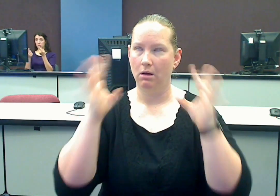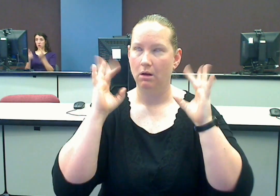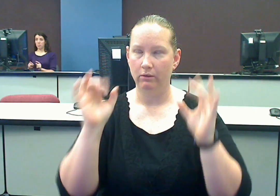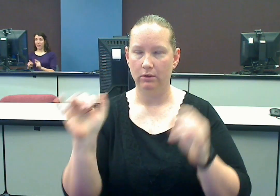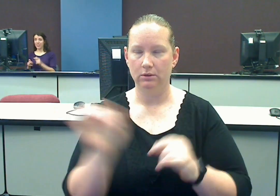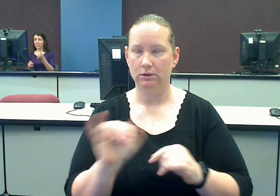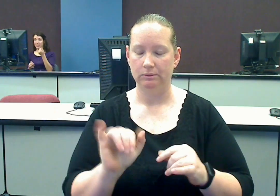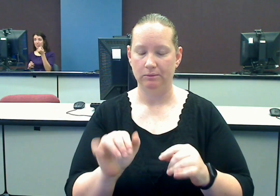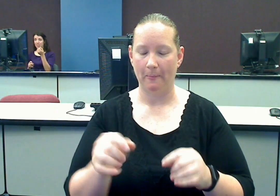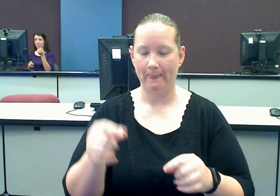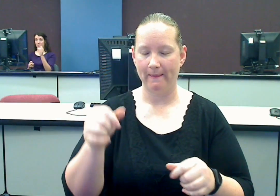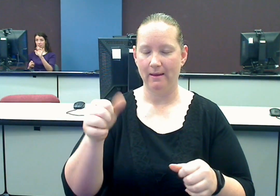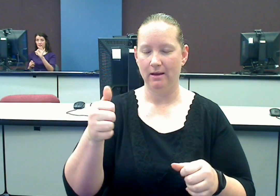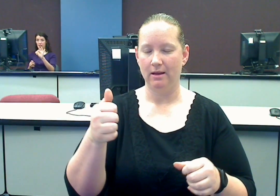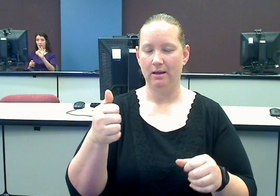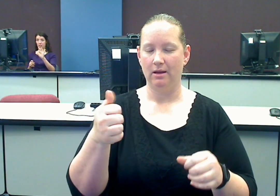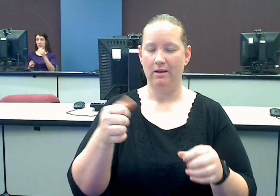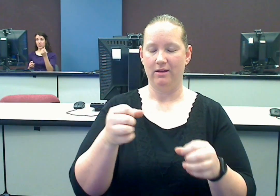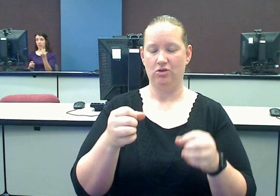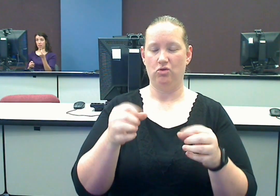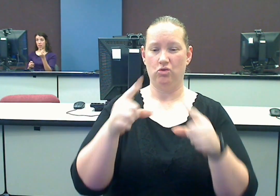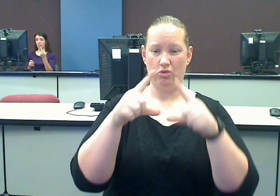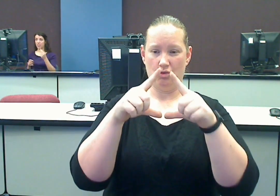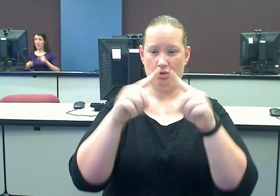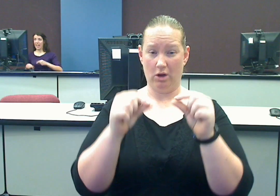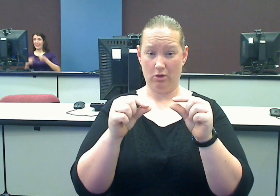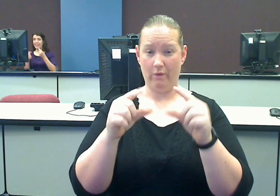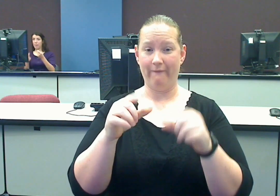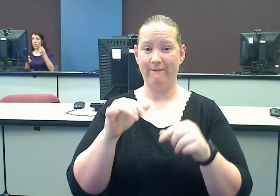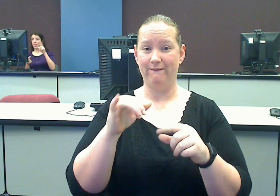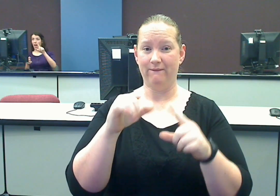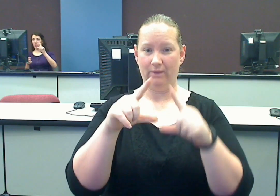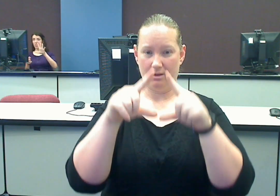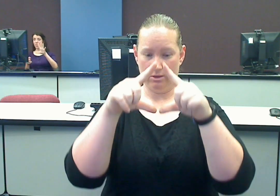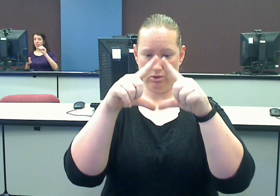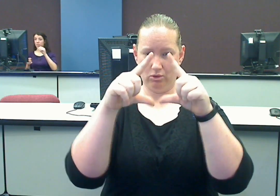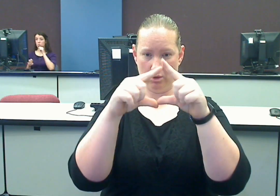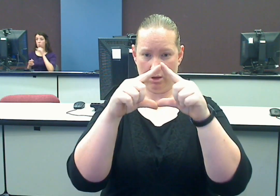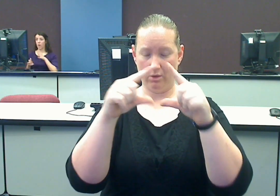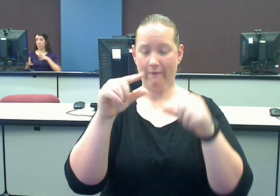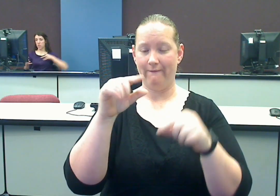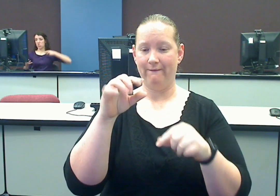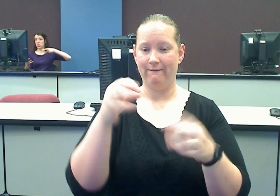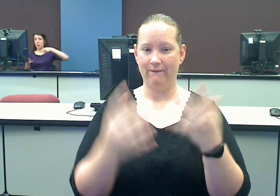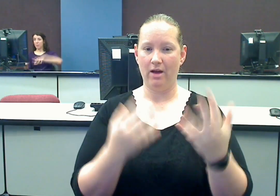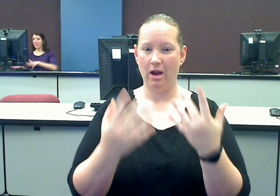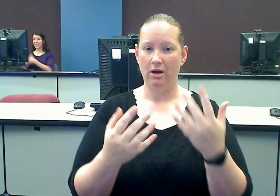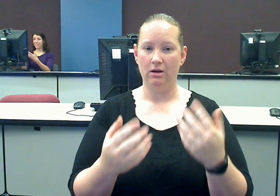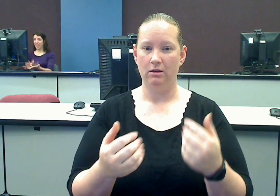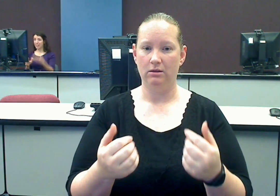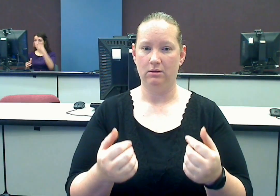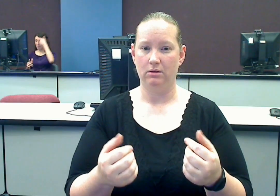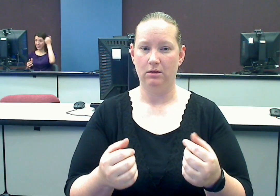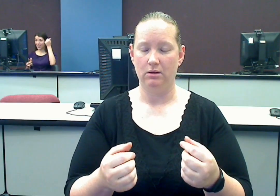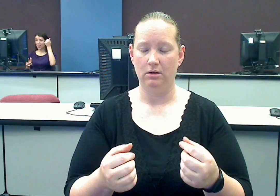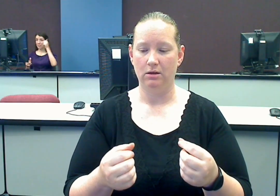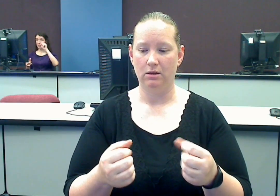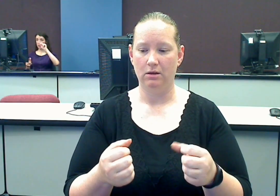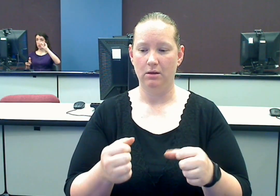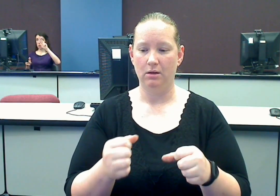up with 150 women jumping to their deaths because the Triangle Company